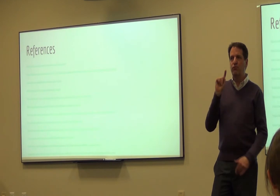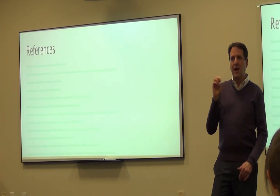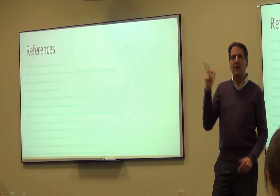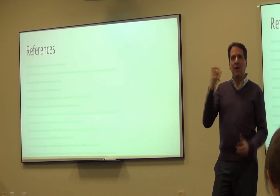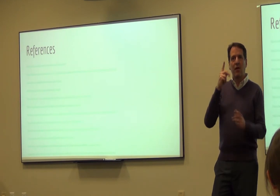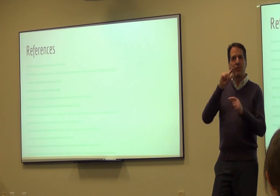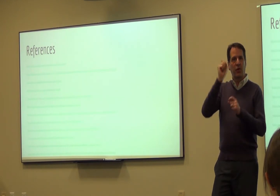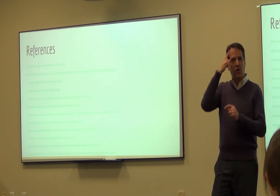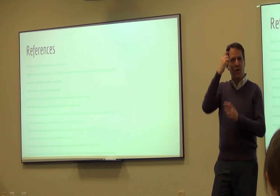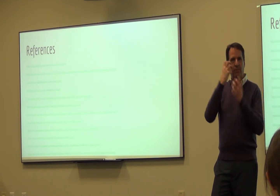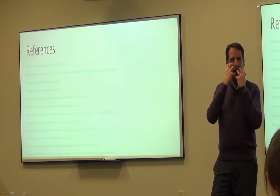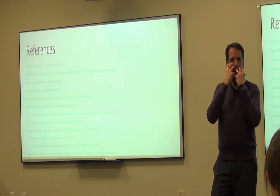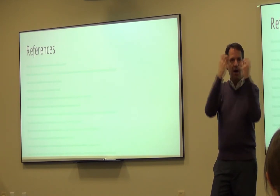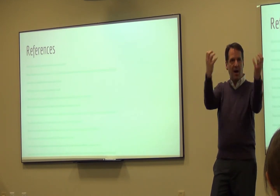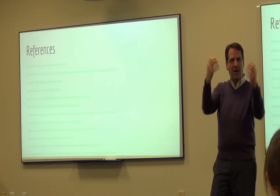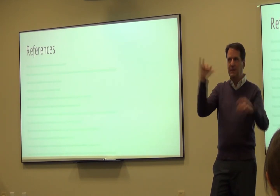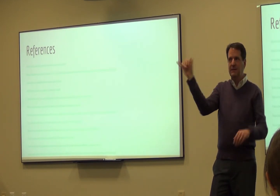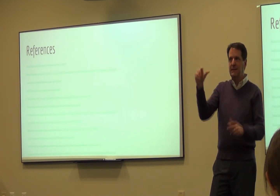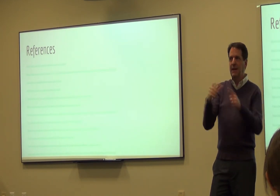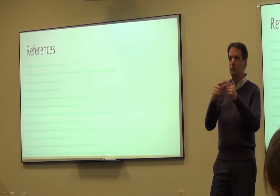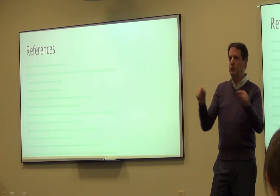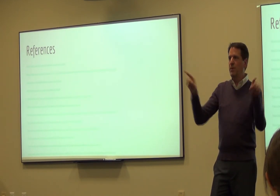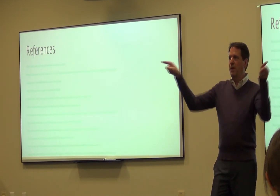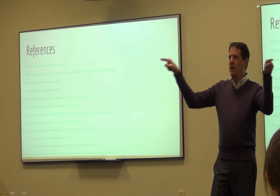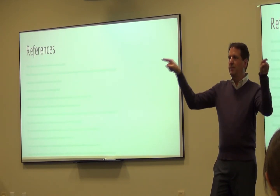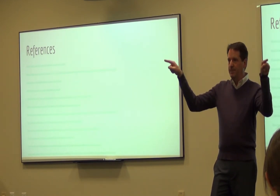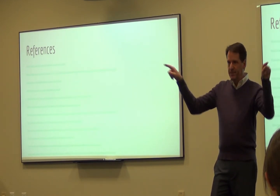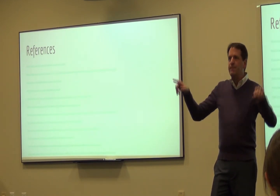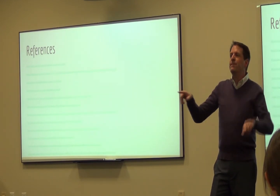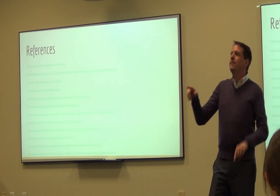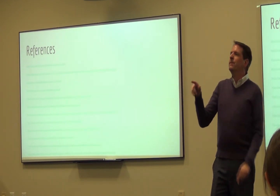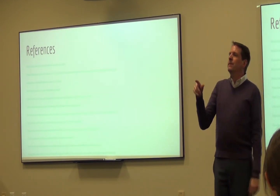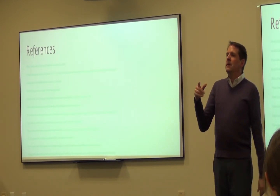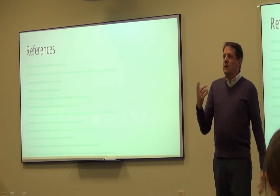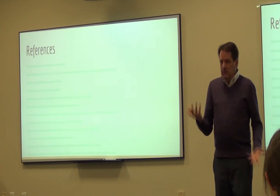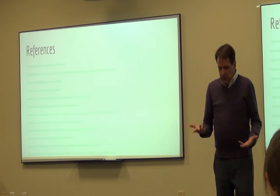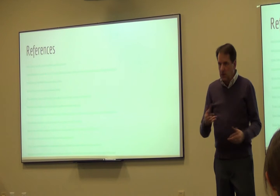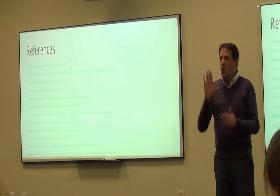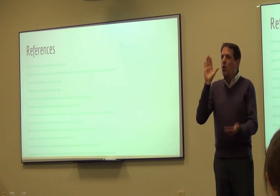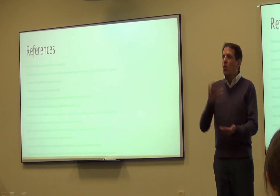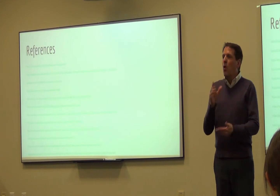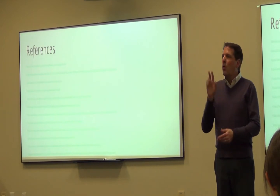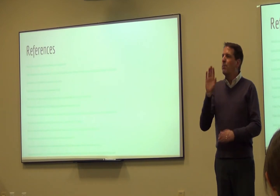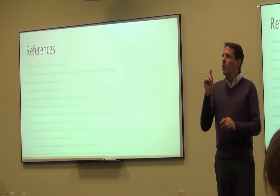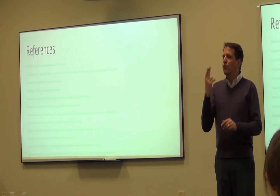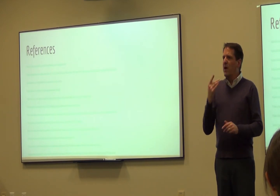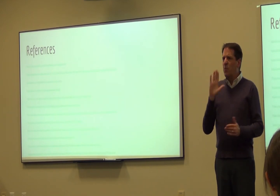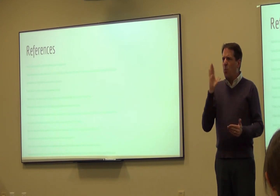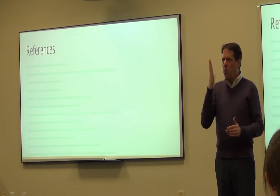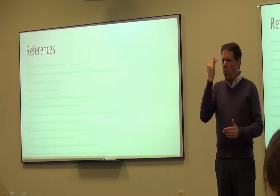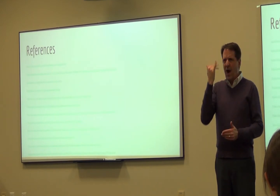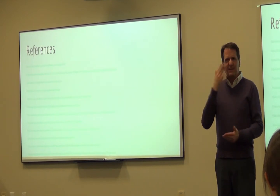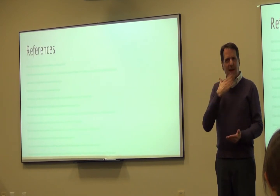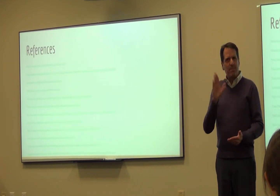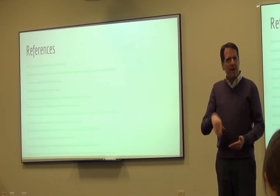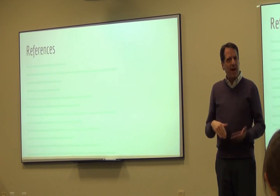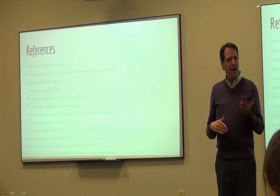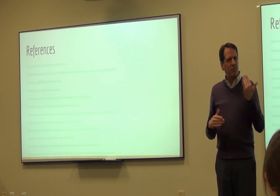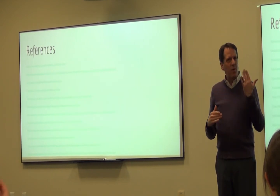not a lot of births happening, and it's like almost a cry out now for people to have children. And Japan is the same thing.